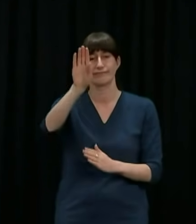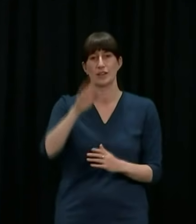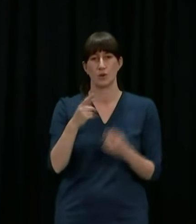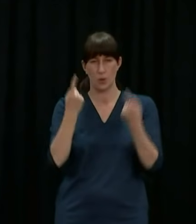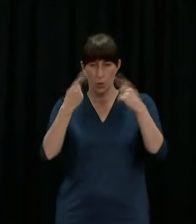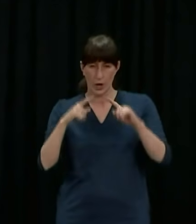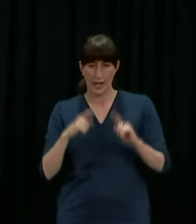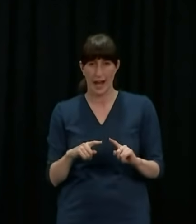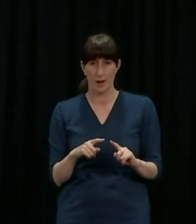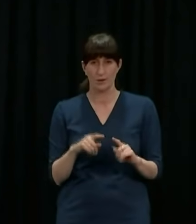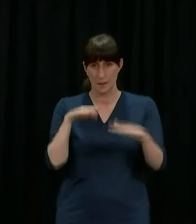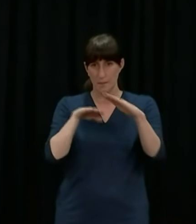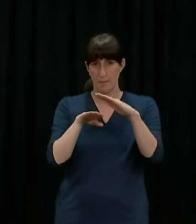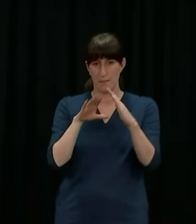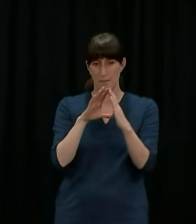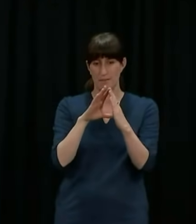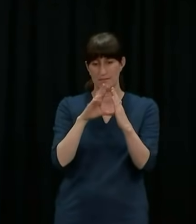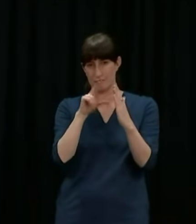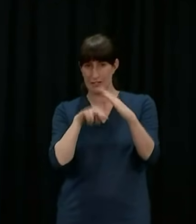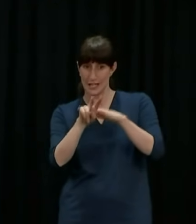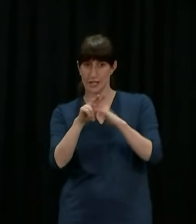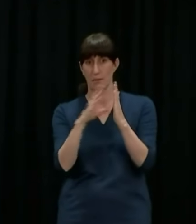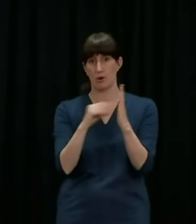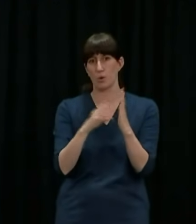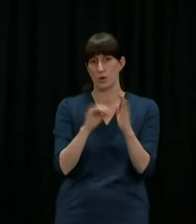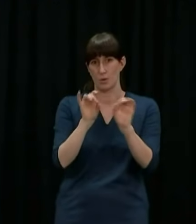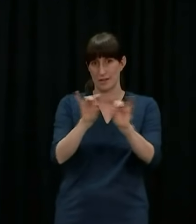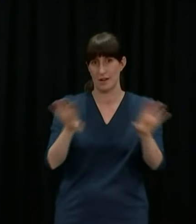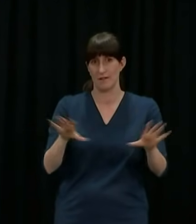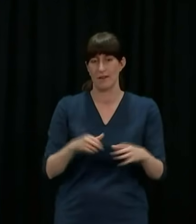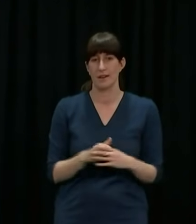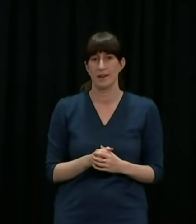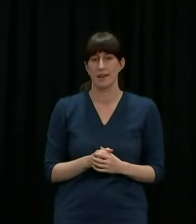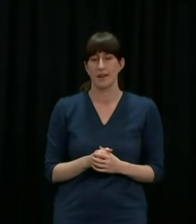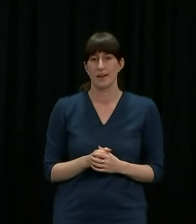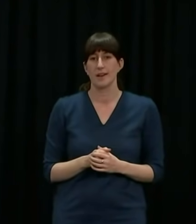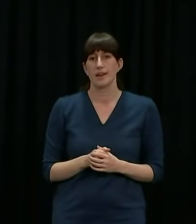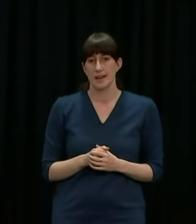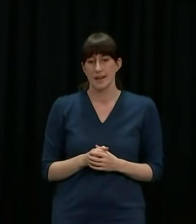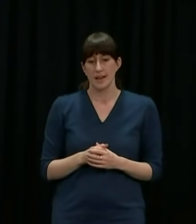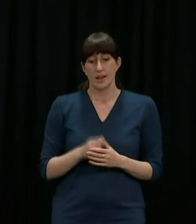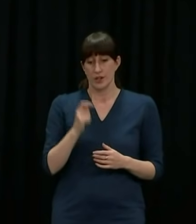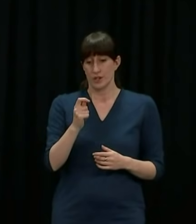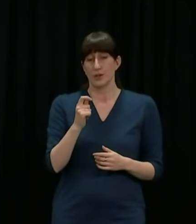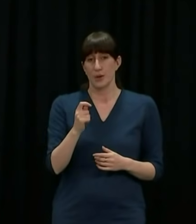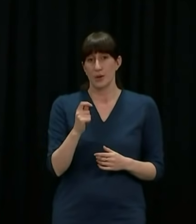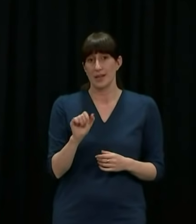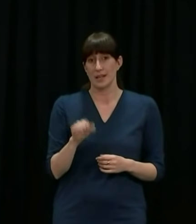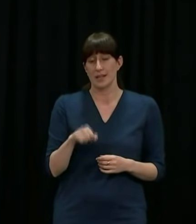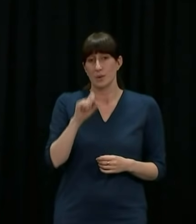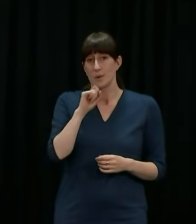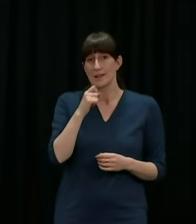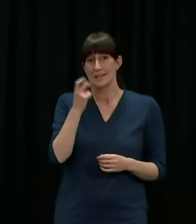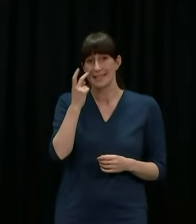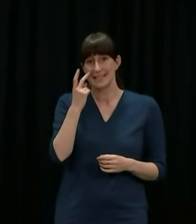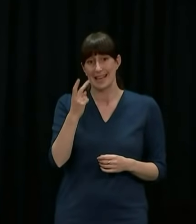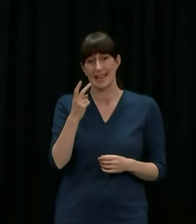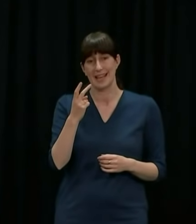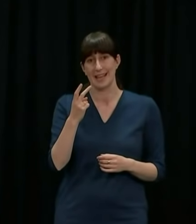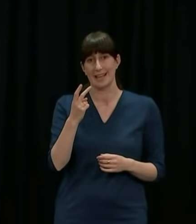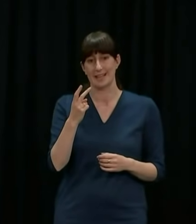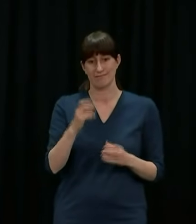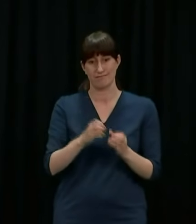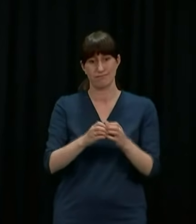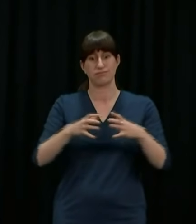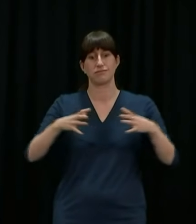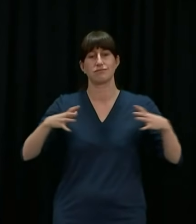figure out those models. It does see us, there's no question, we're going into a period where we are likely to see quite significant